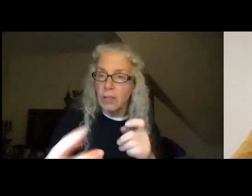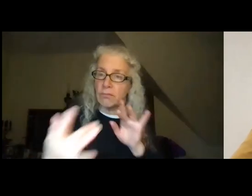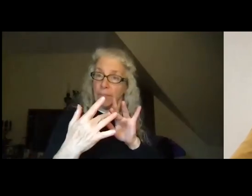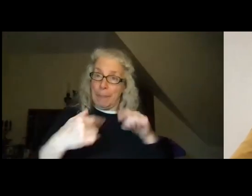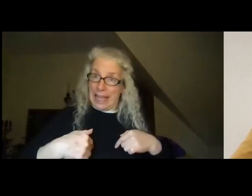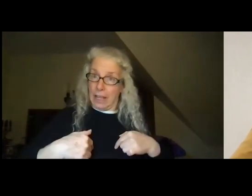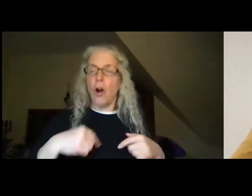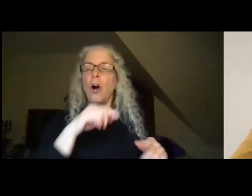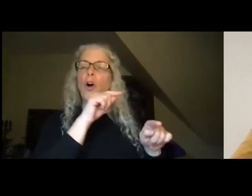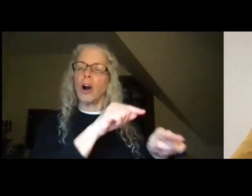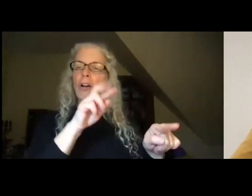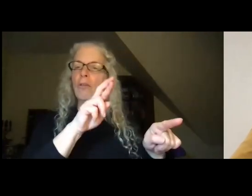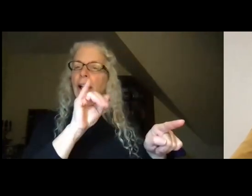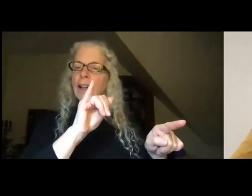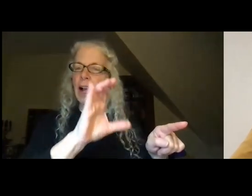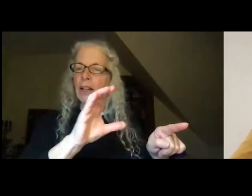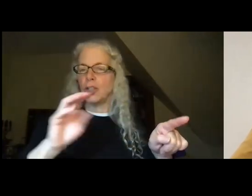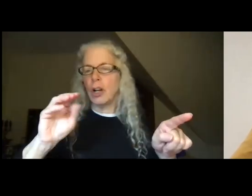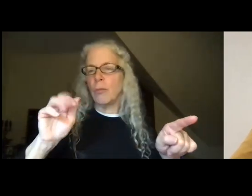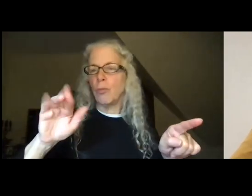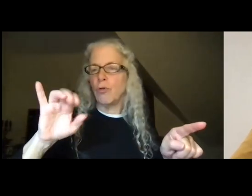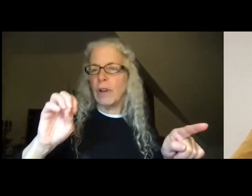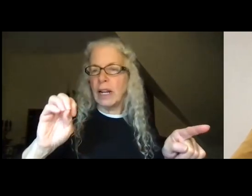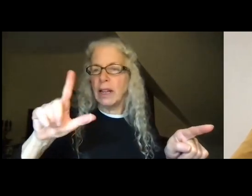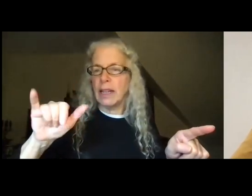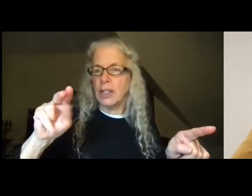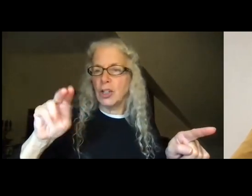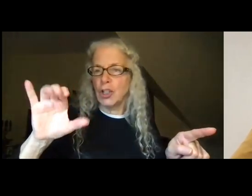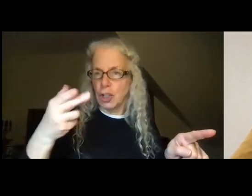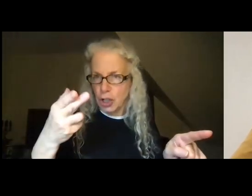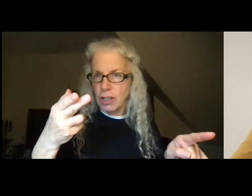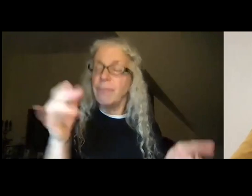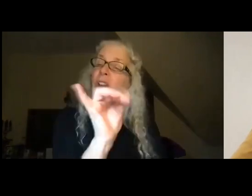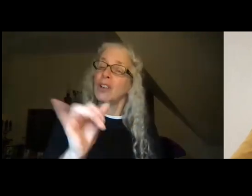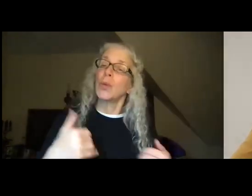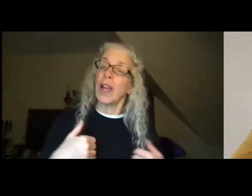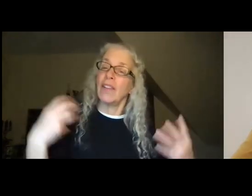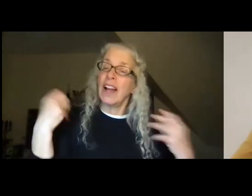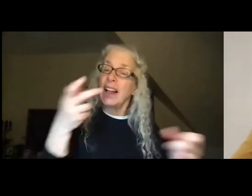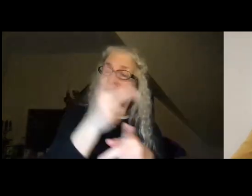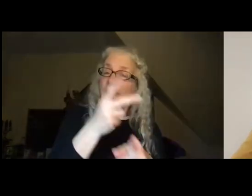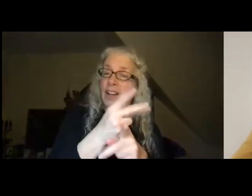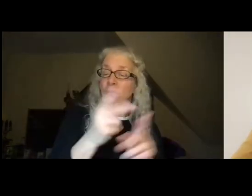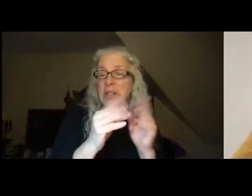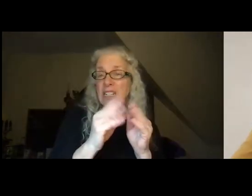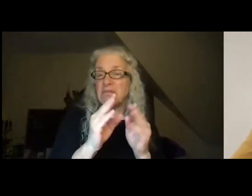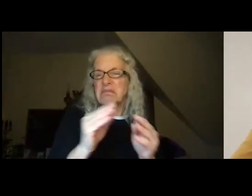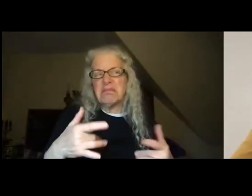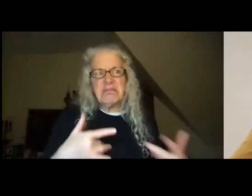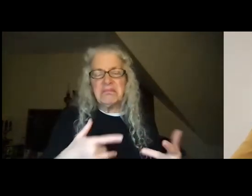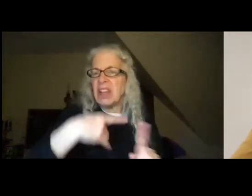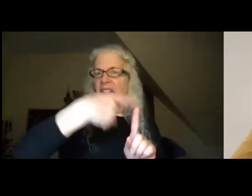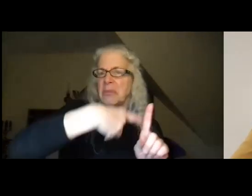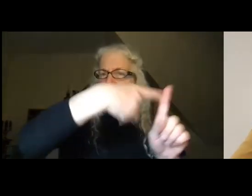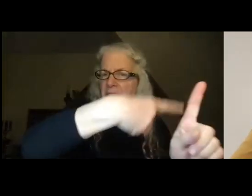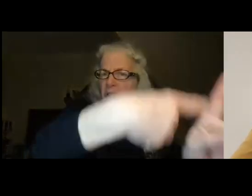Lynch. You can also attend our healthcare committee meetings, which take place every month or every 6 weeks now,